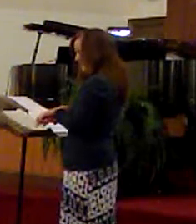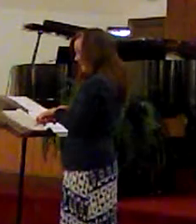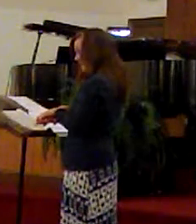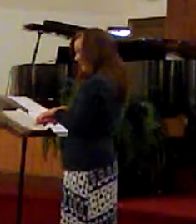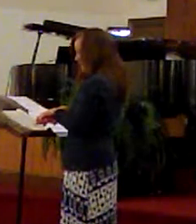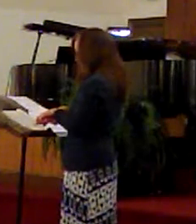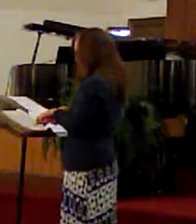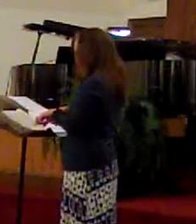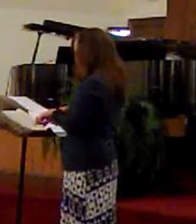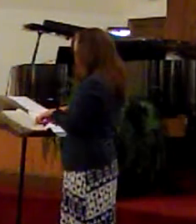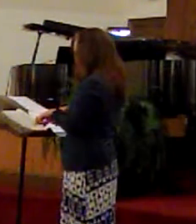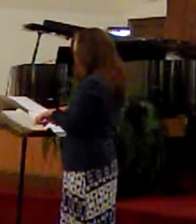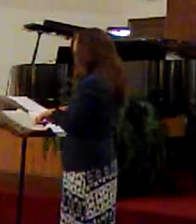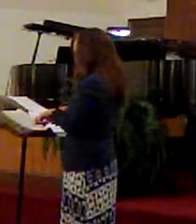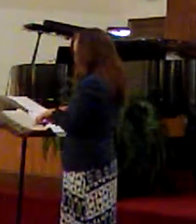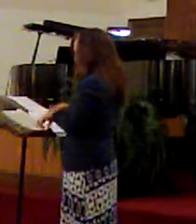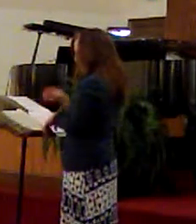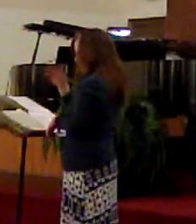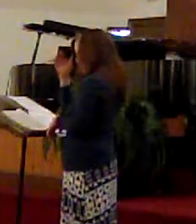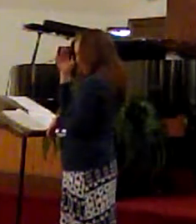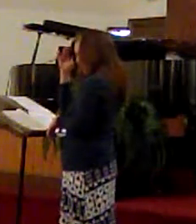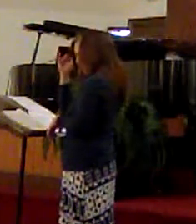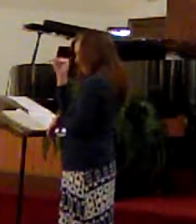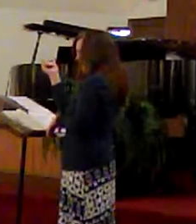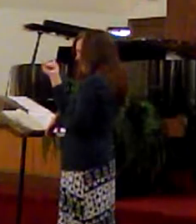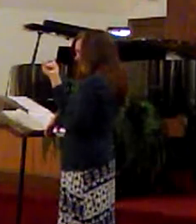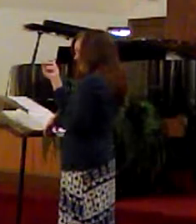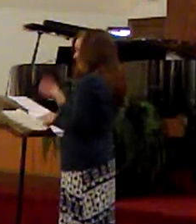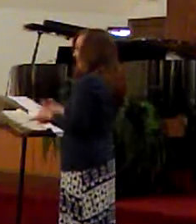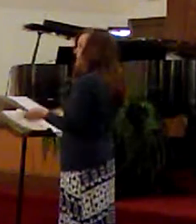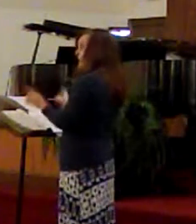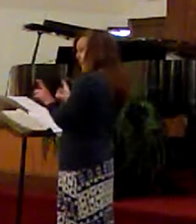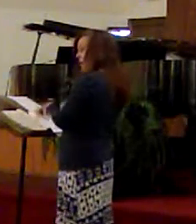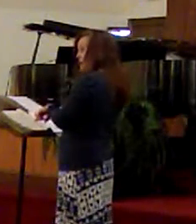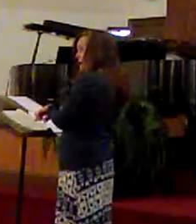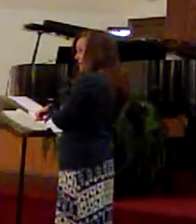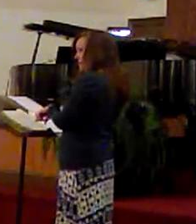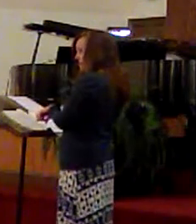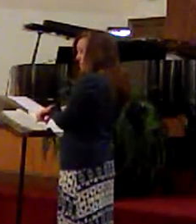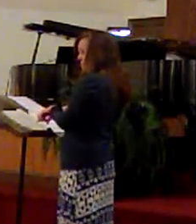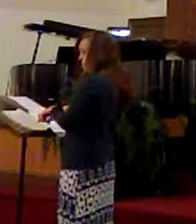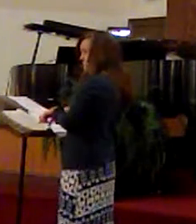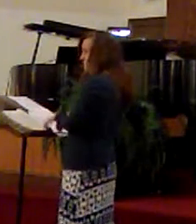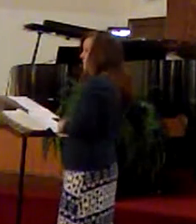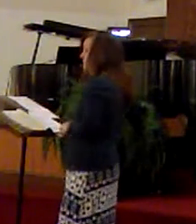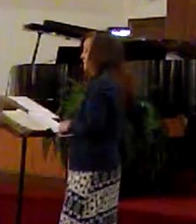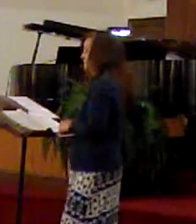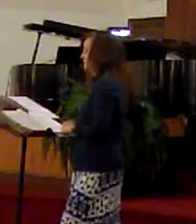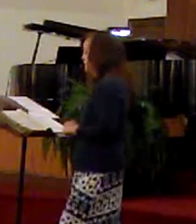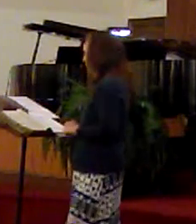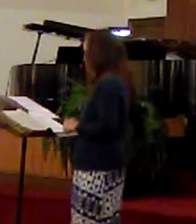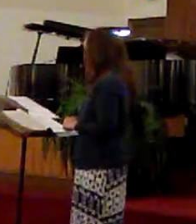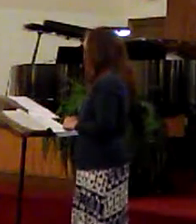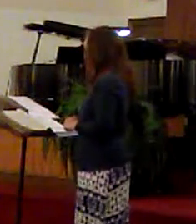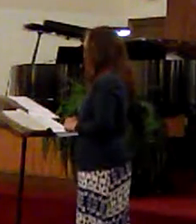And look for everything about that situation in the Bible.